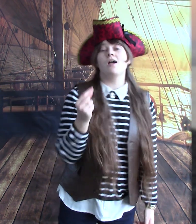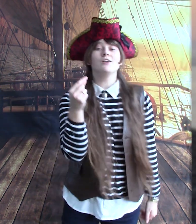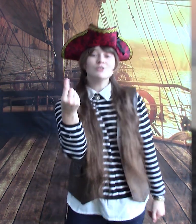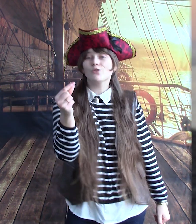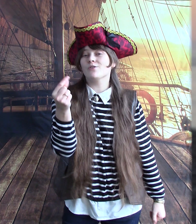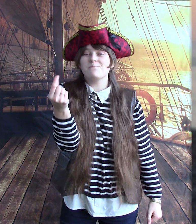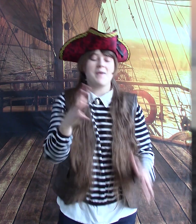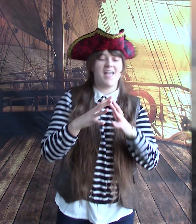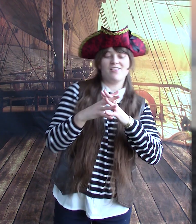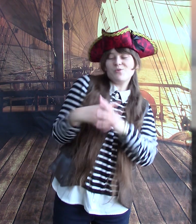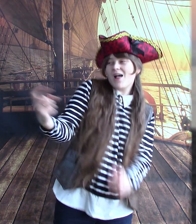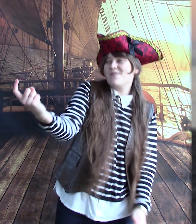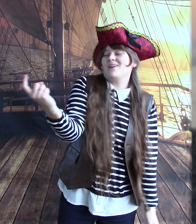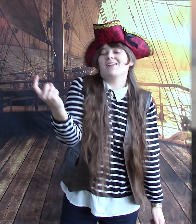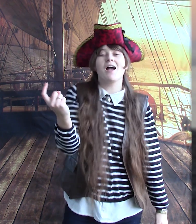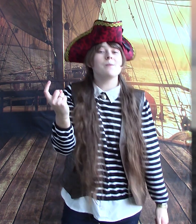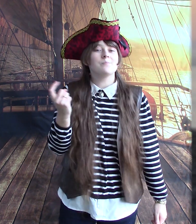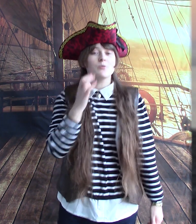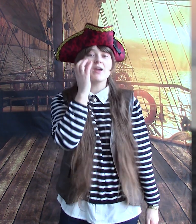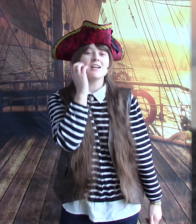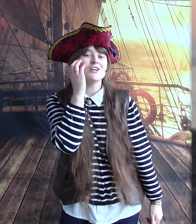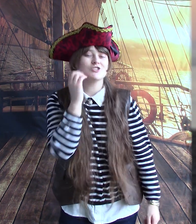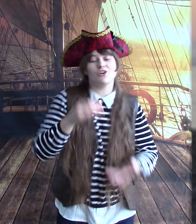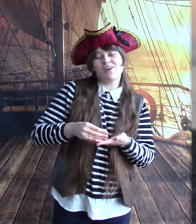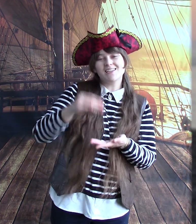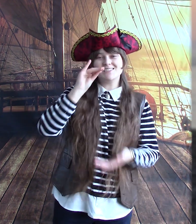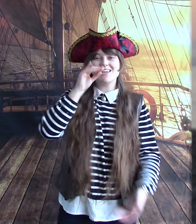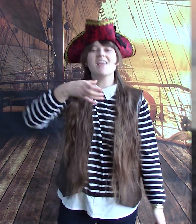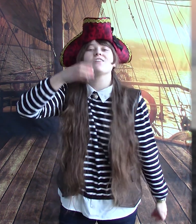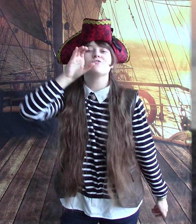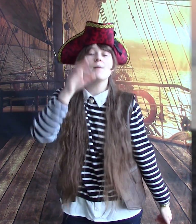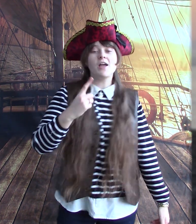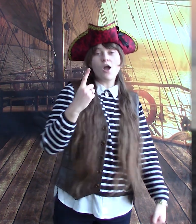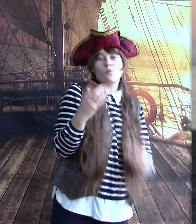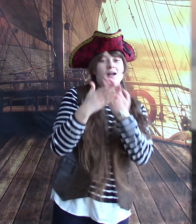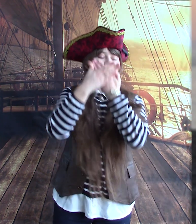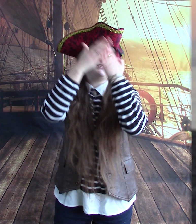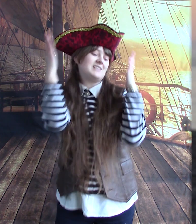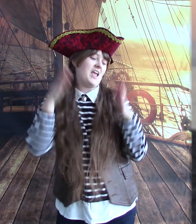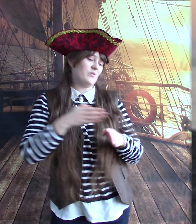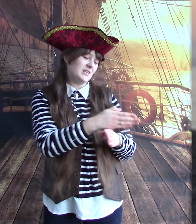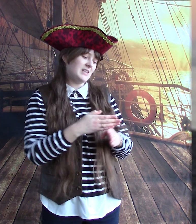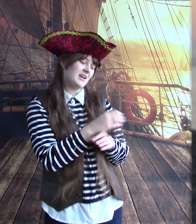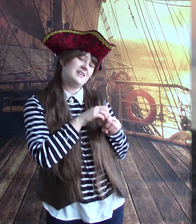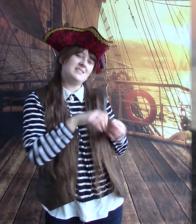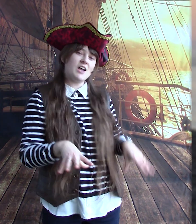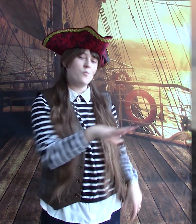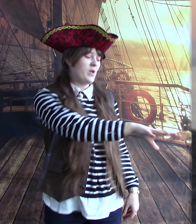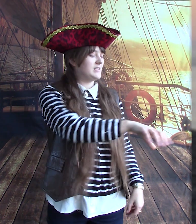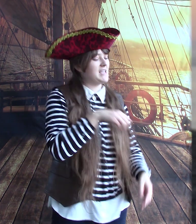Soon may the willow man come to bring us sugar and tea and rum One day when the tonguing is done we'll